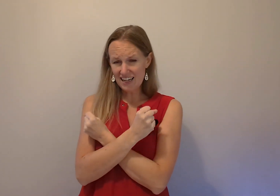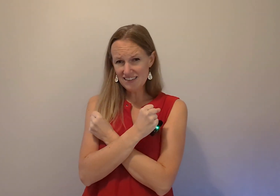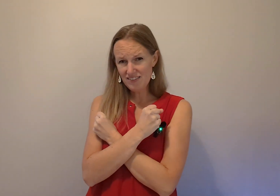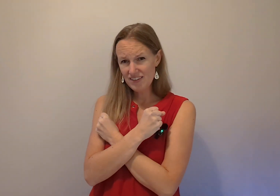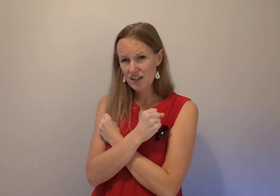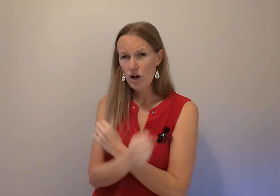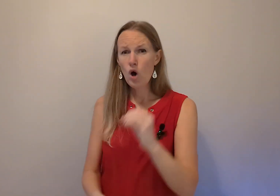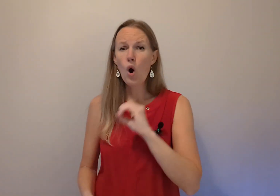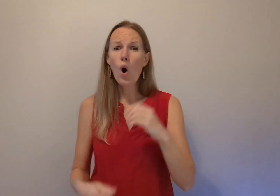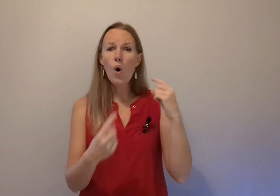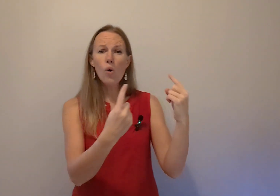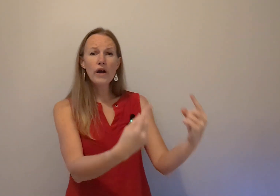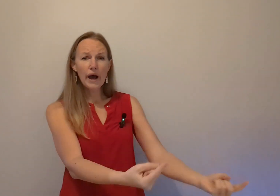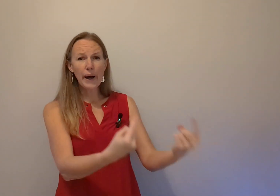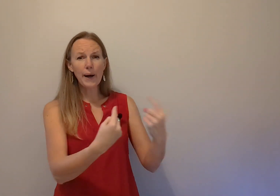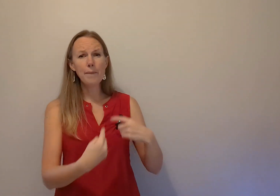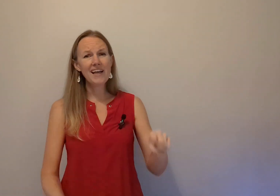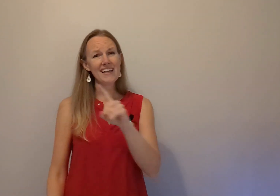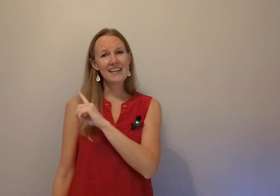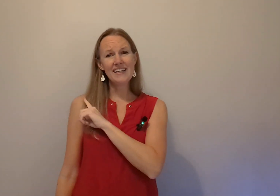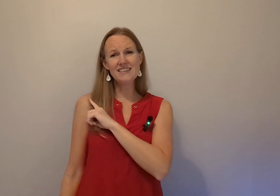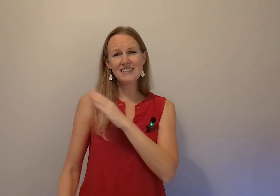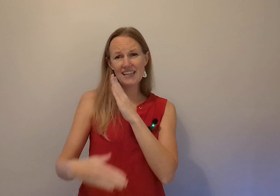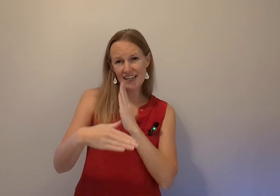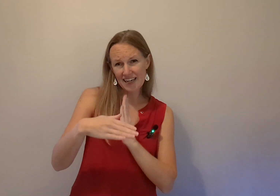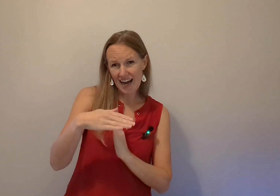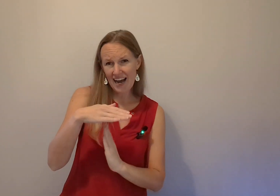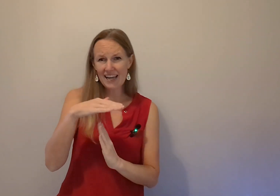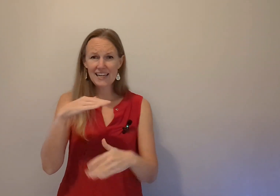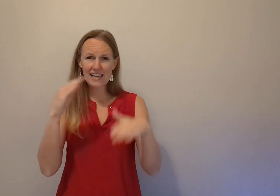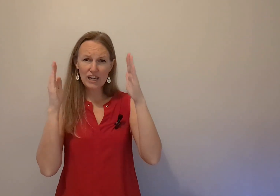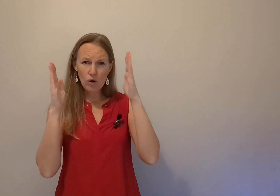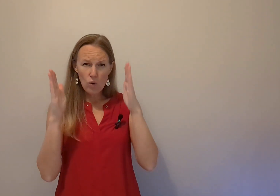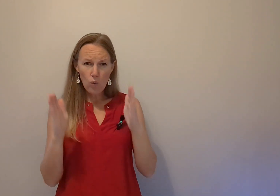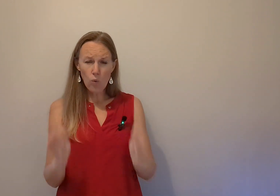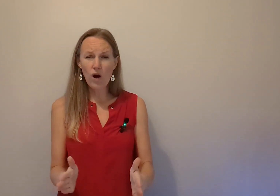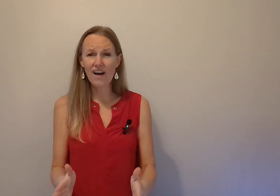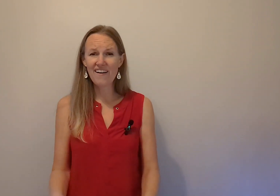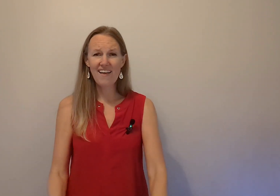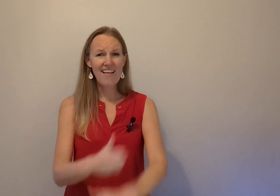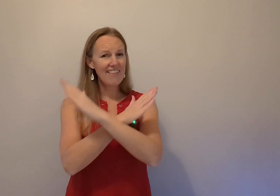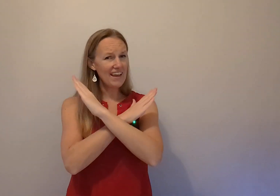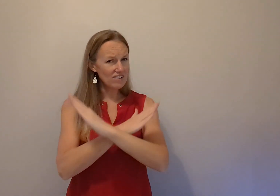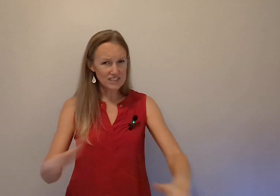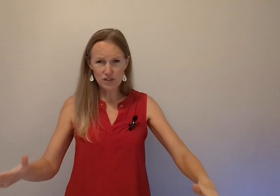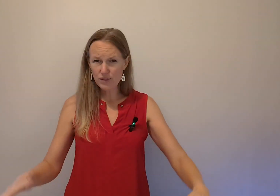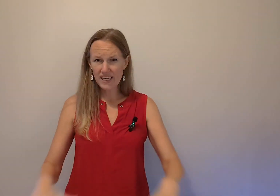love. Oh, come, guilty and hiding one. There is no